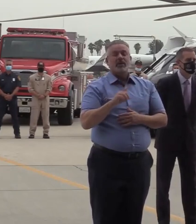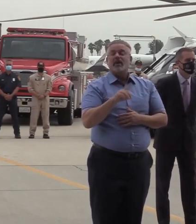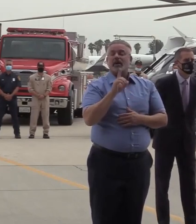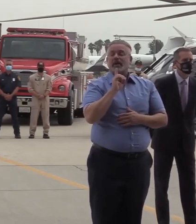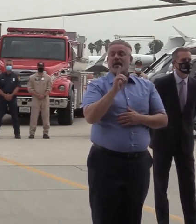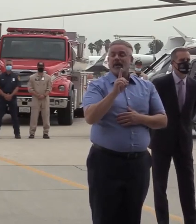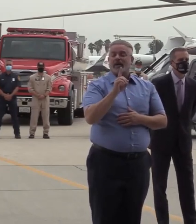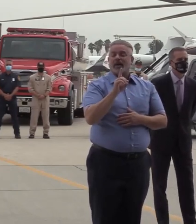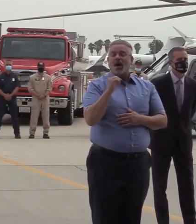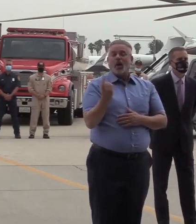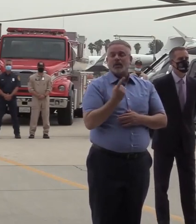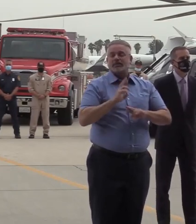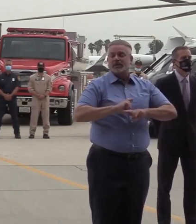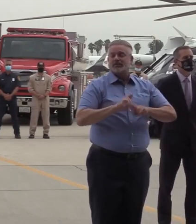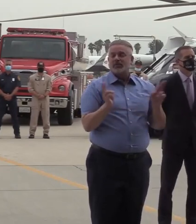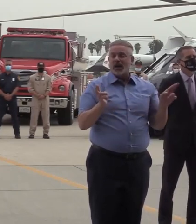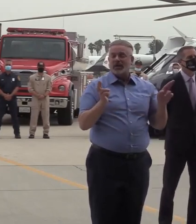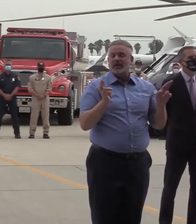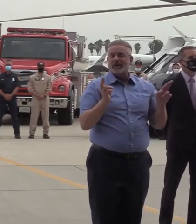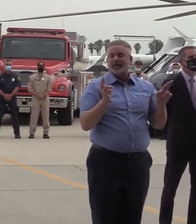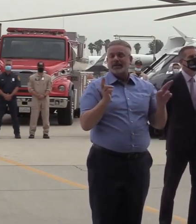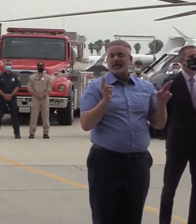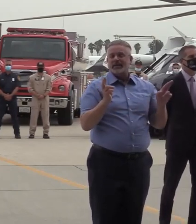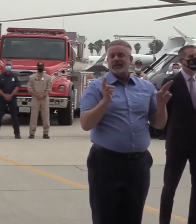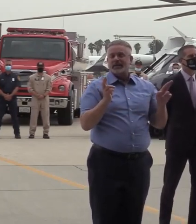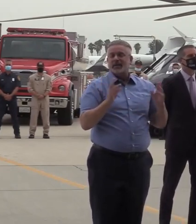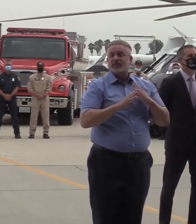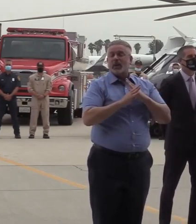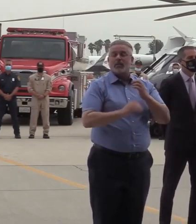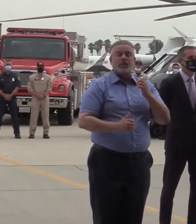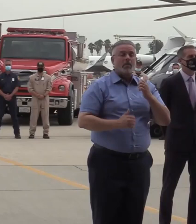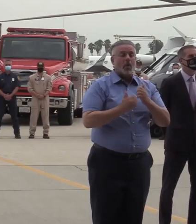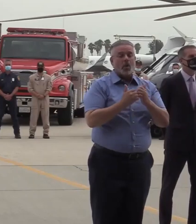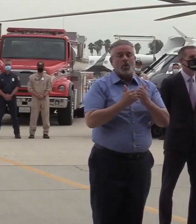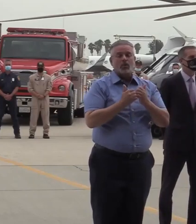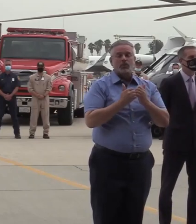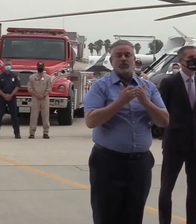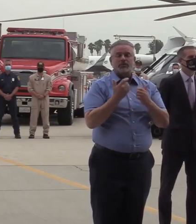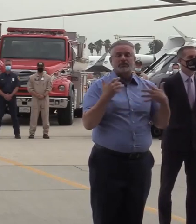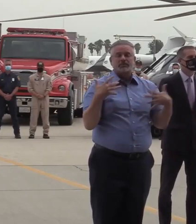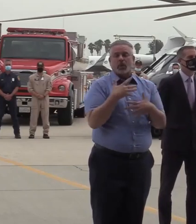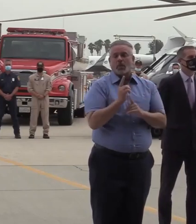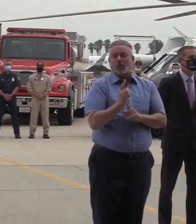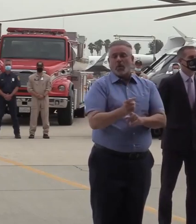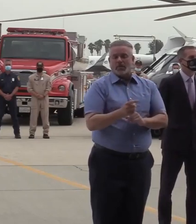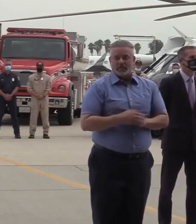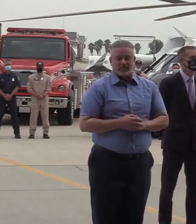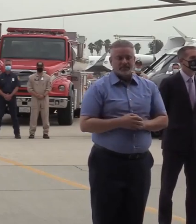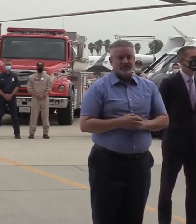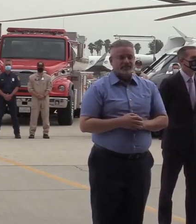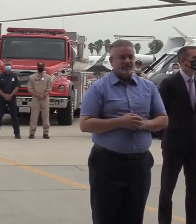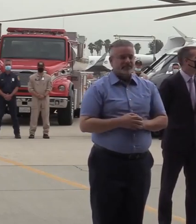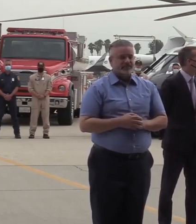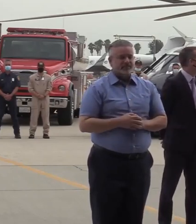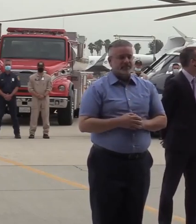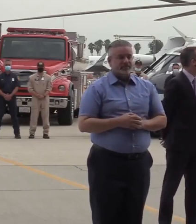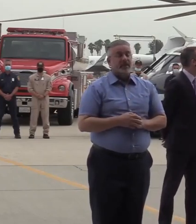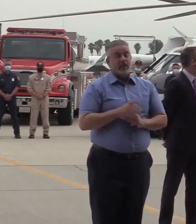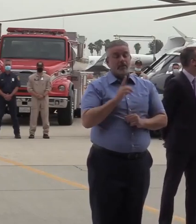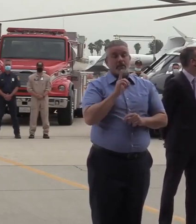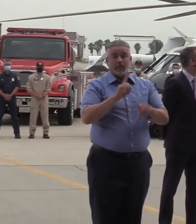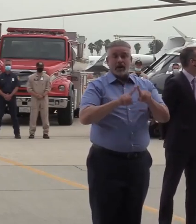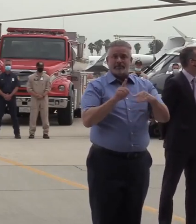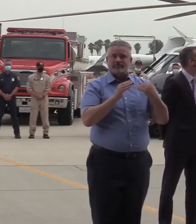for always being ready to help protect us in our most vulnerable moments. But it is incumbent upon the